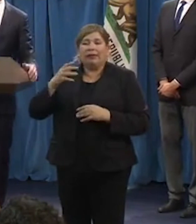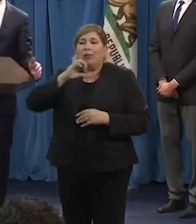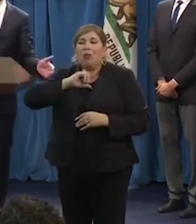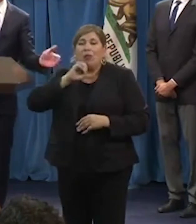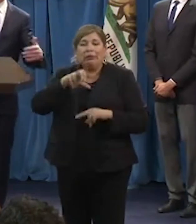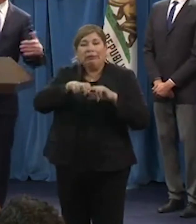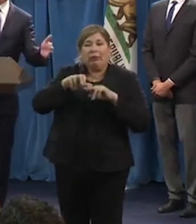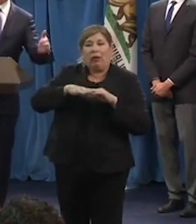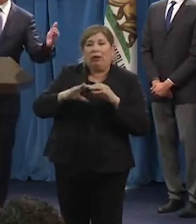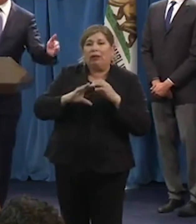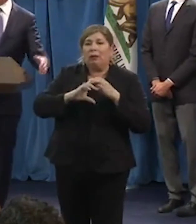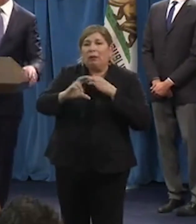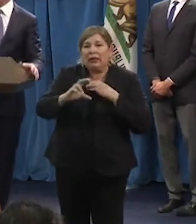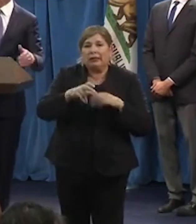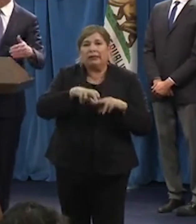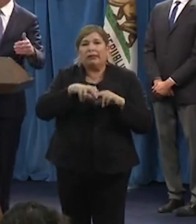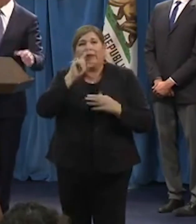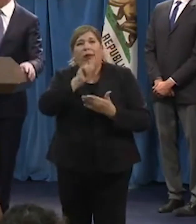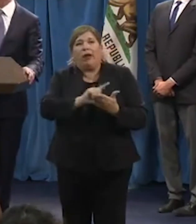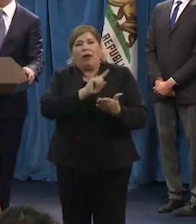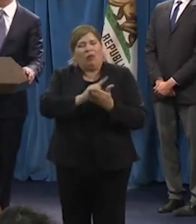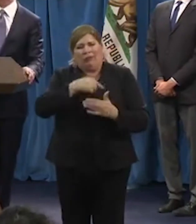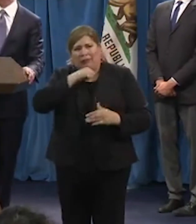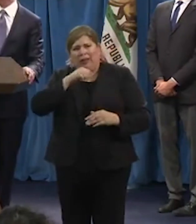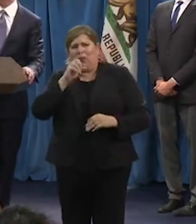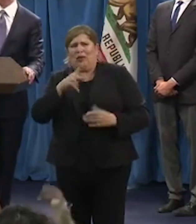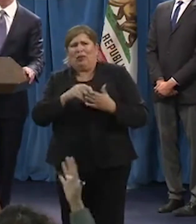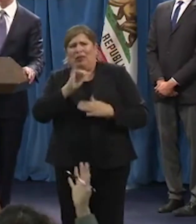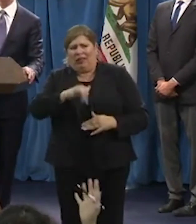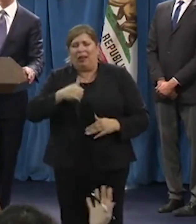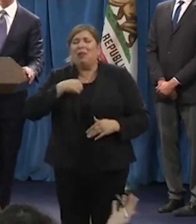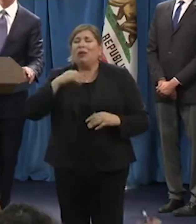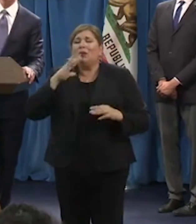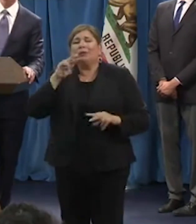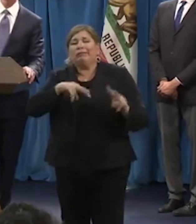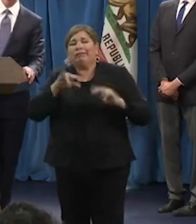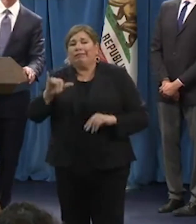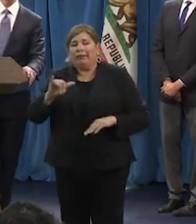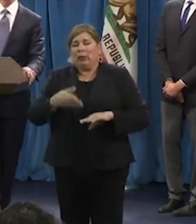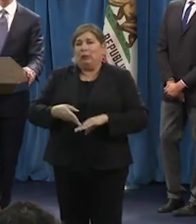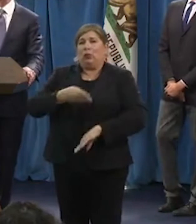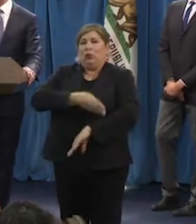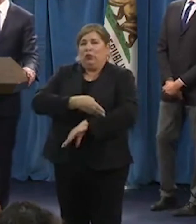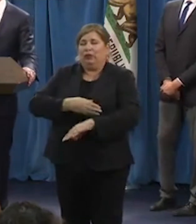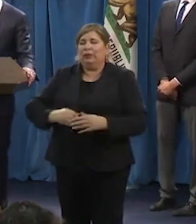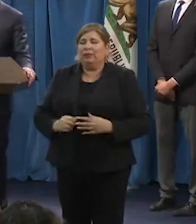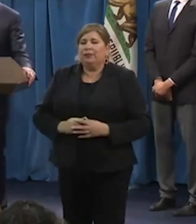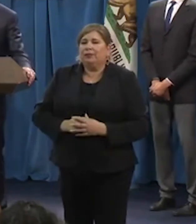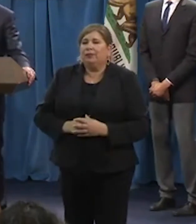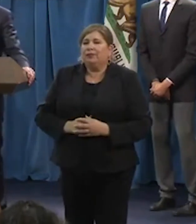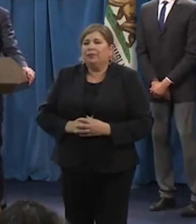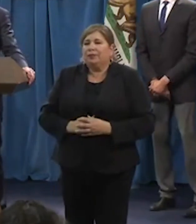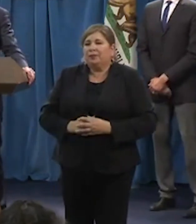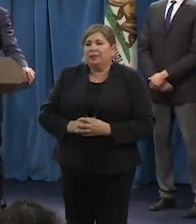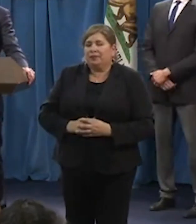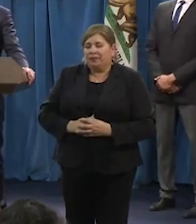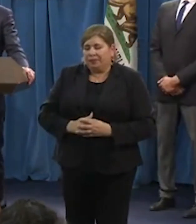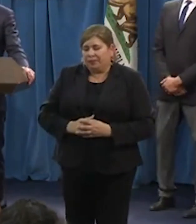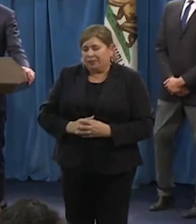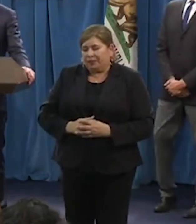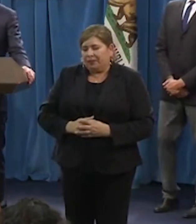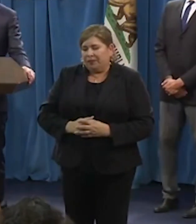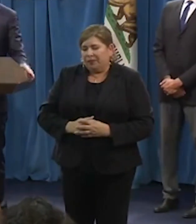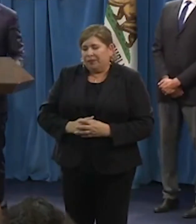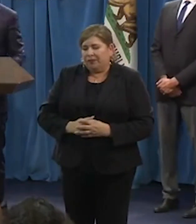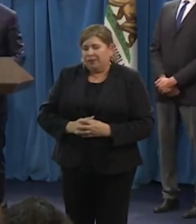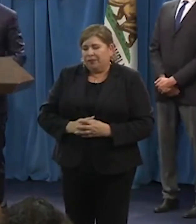their essentials, but we're trying to, in real time, improve upon all that. So on the question of who's in charge, if we get to the point where, you know, hospitals have